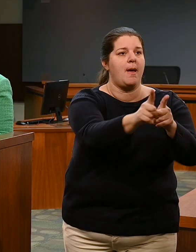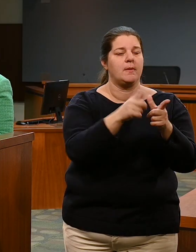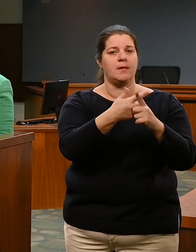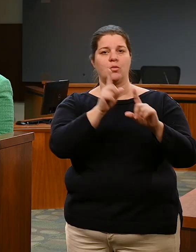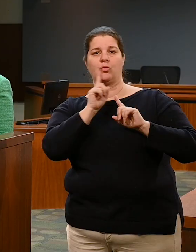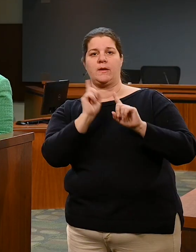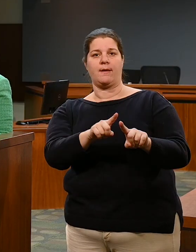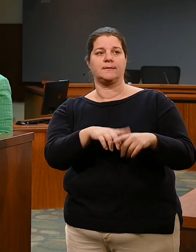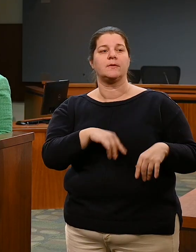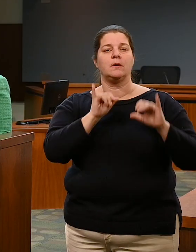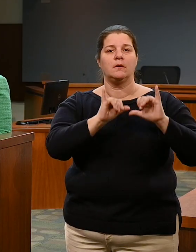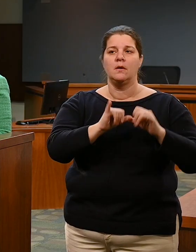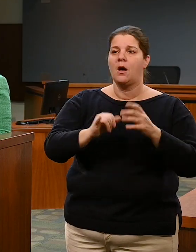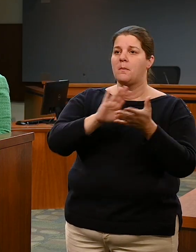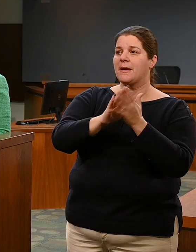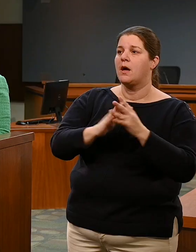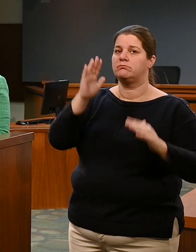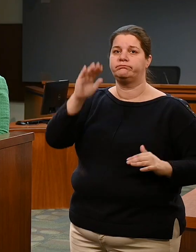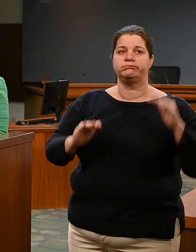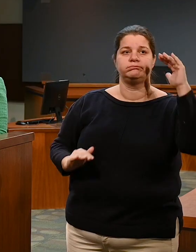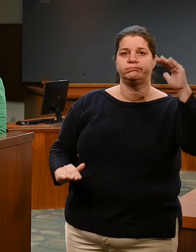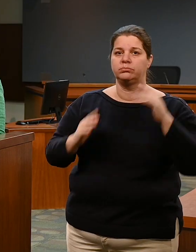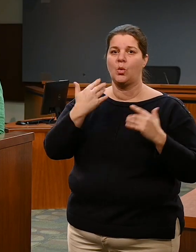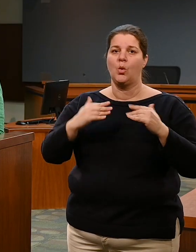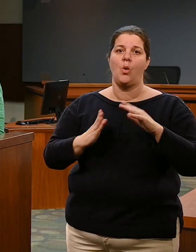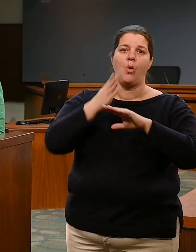and disproportionately punitive. The